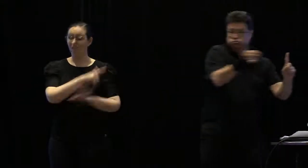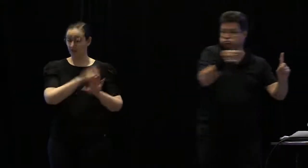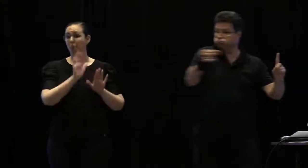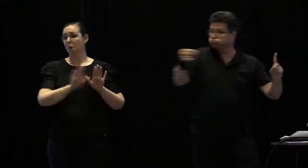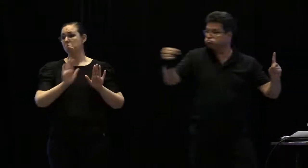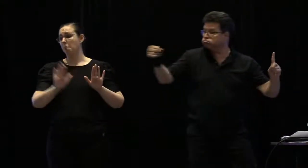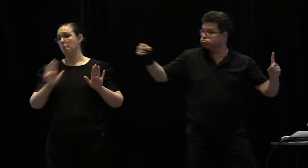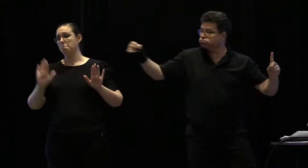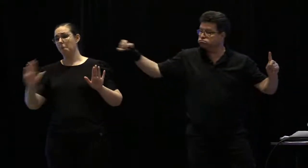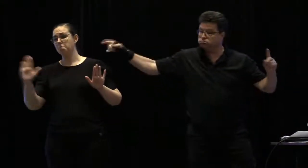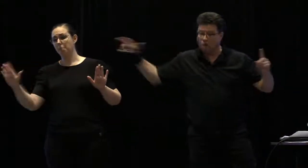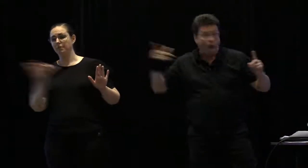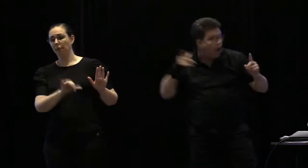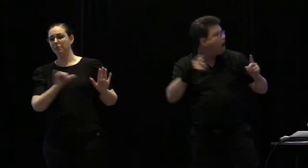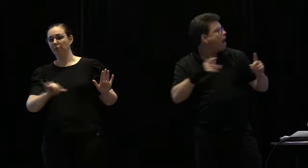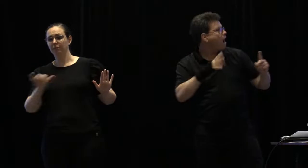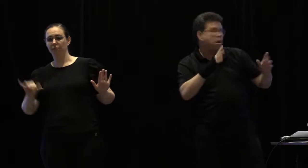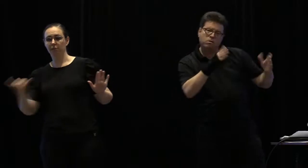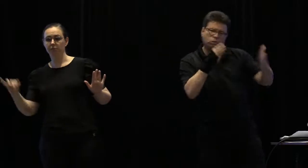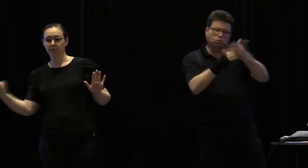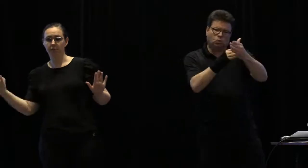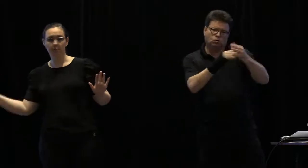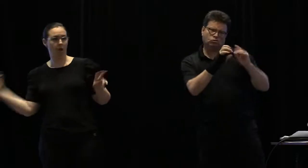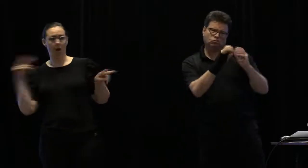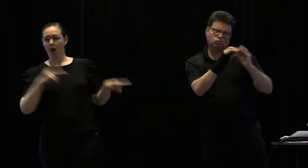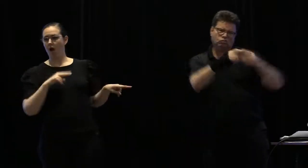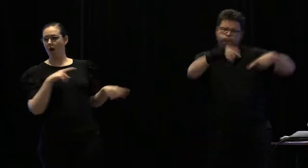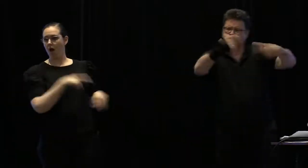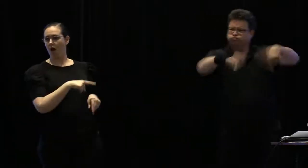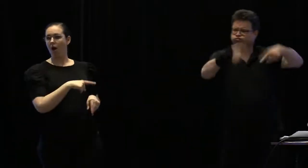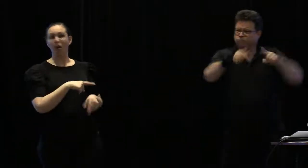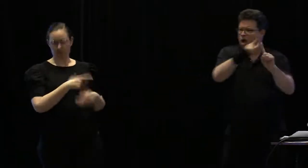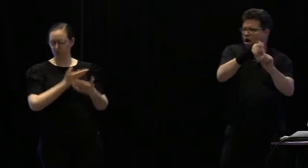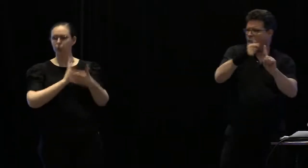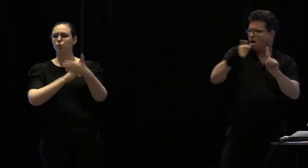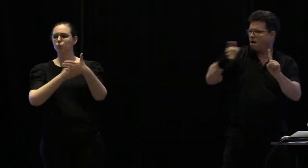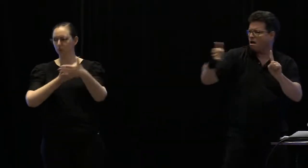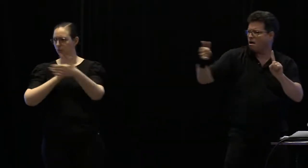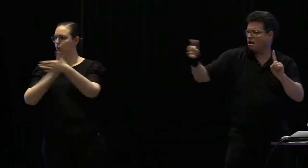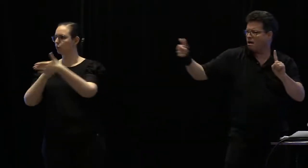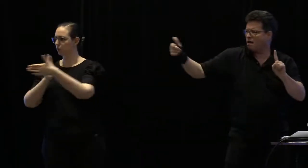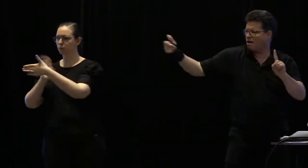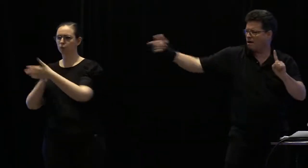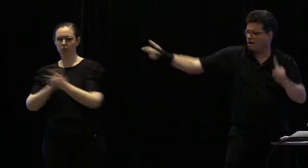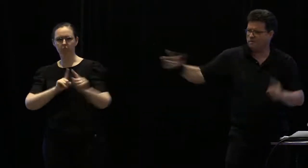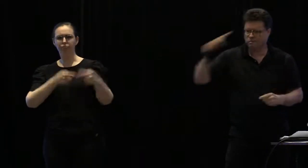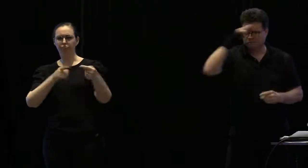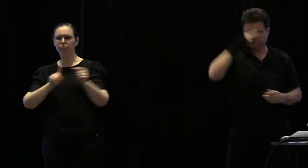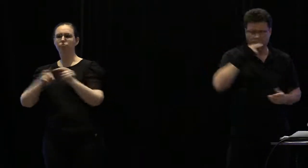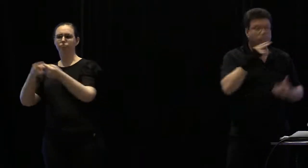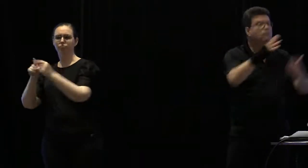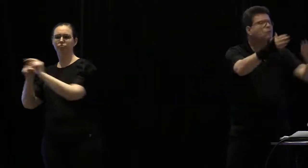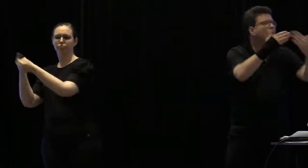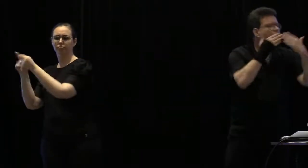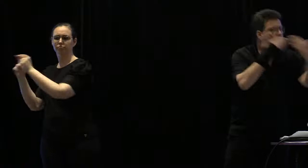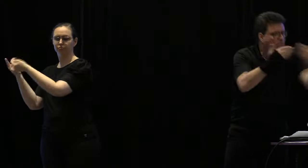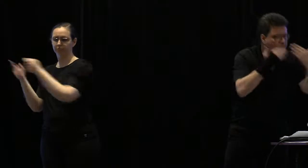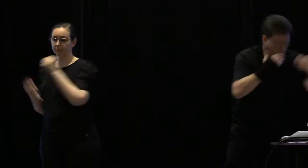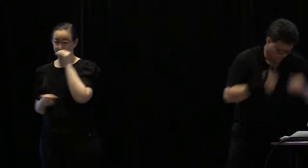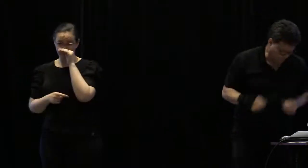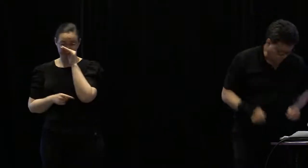Services was established, and BC then set precedent across the nation where other provinces were able to follow